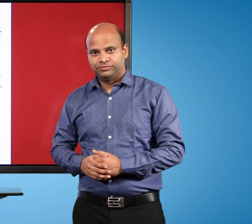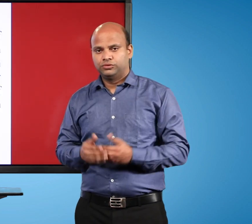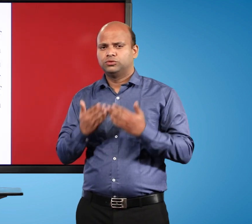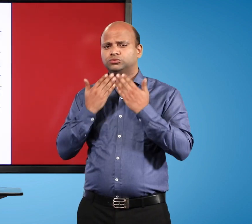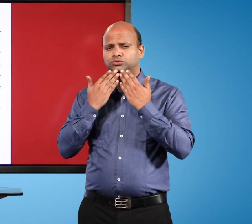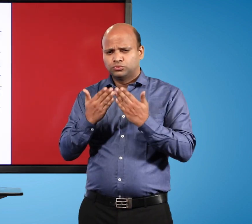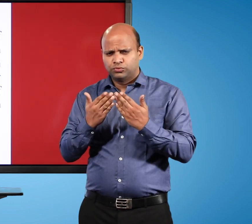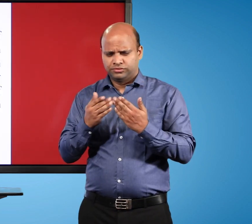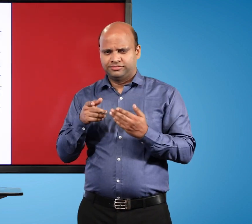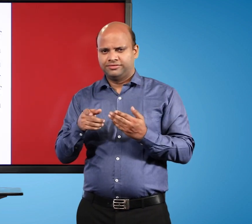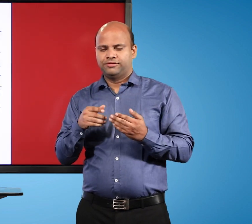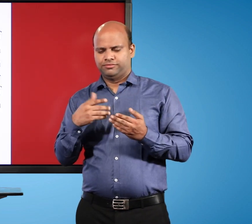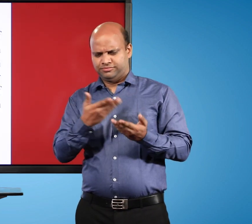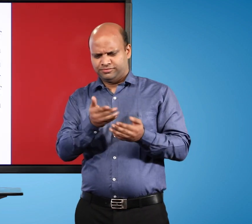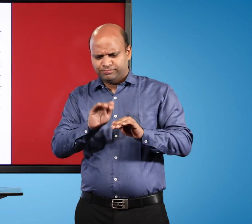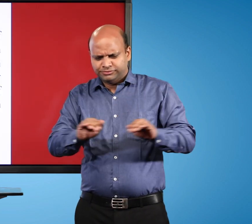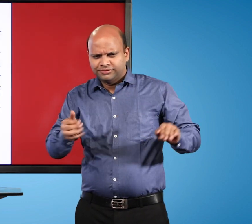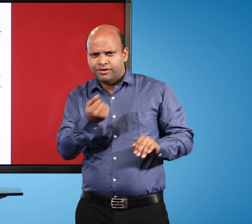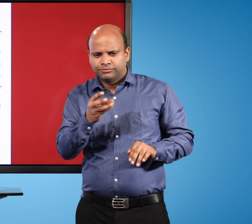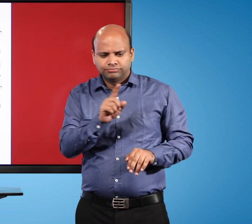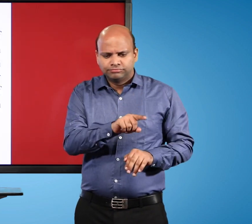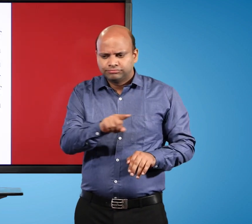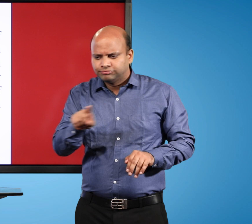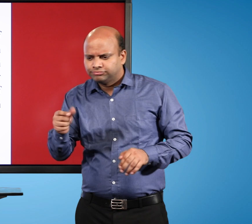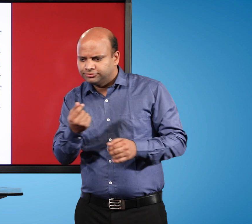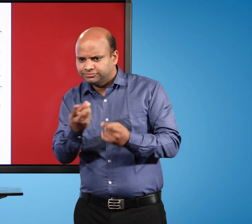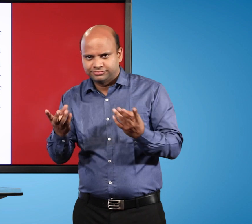We can count the number of children in our school.